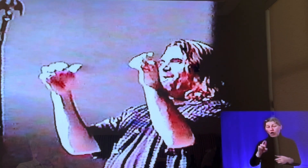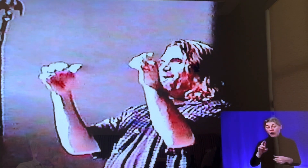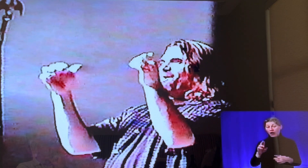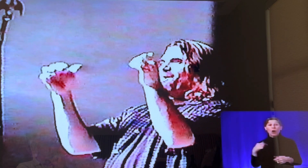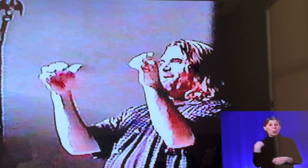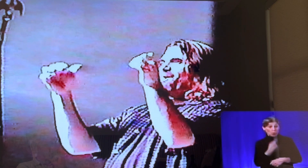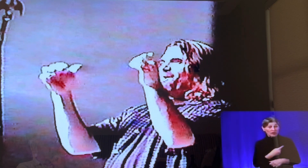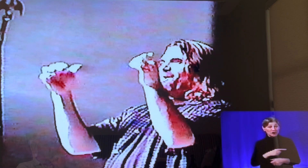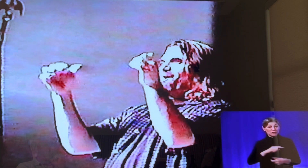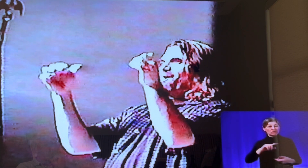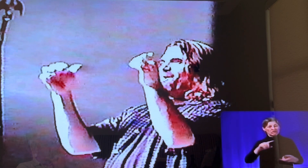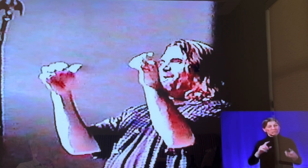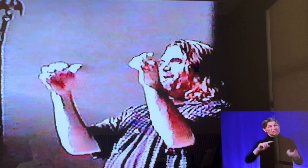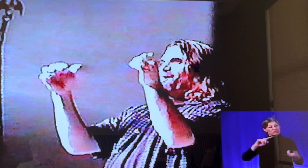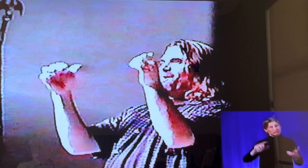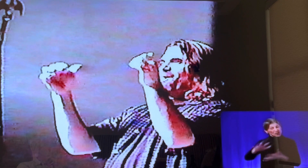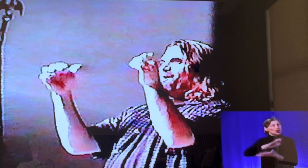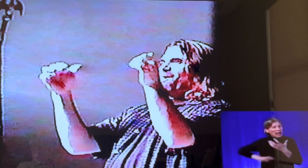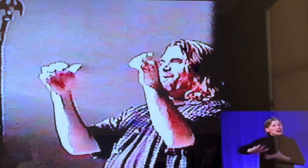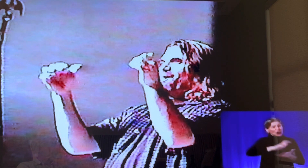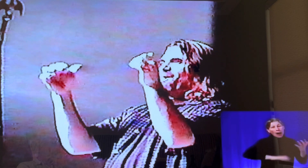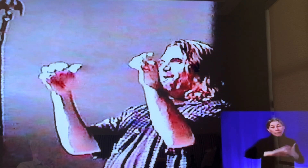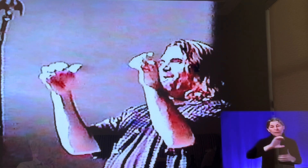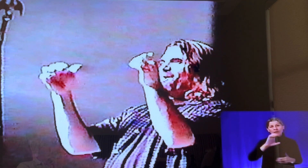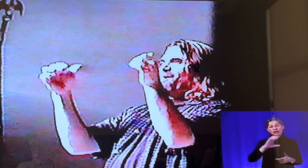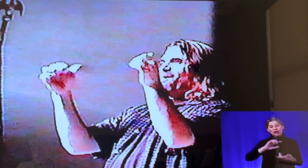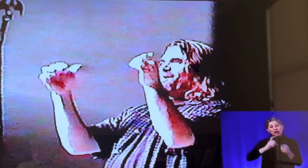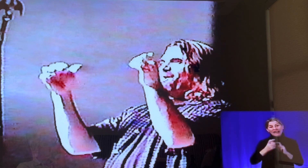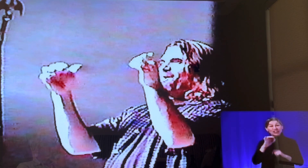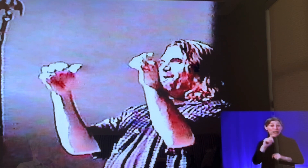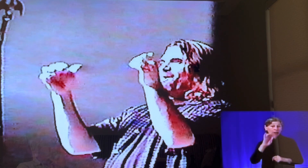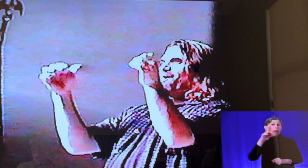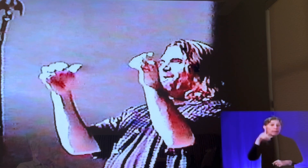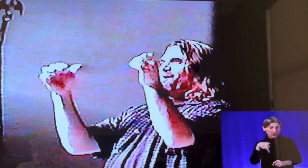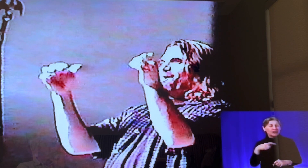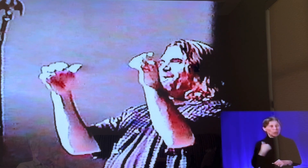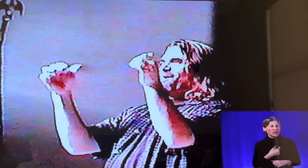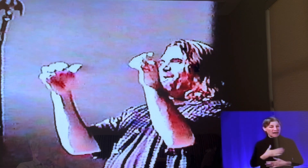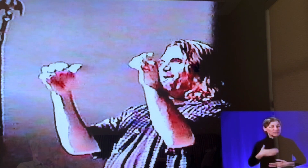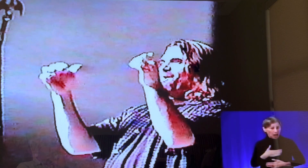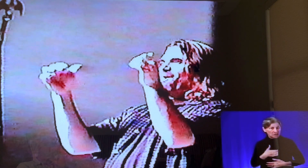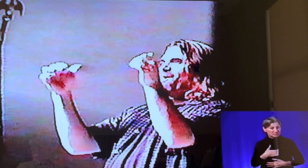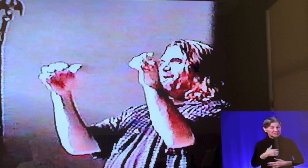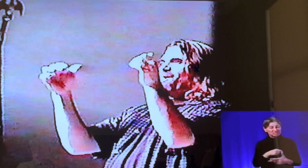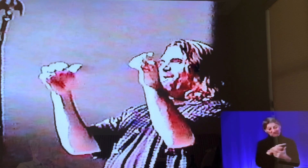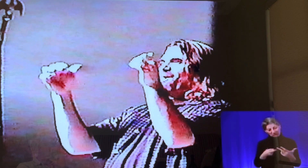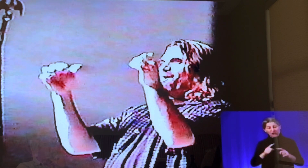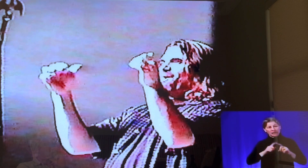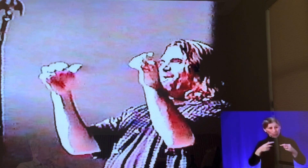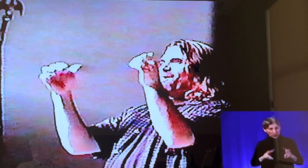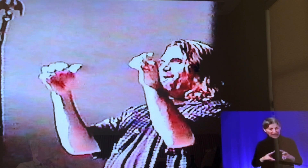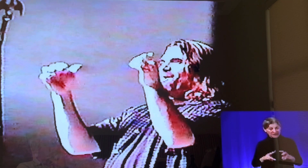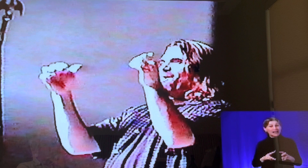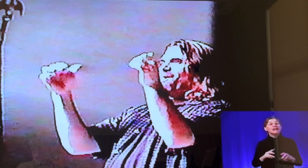have fun. So those are 3 different ways you might say that. And again, trying to keep the word choice in the